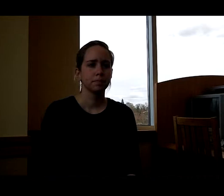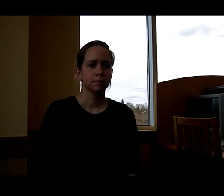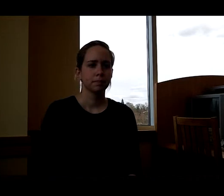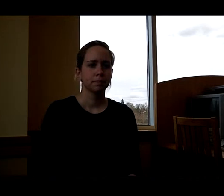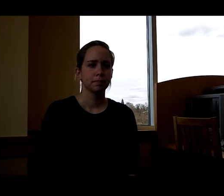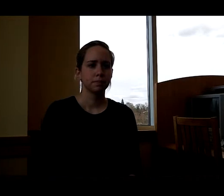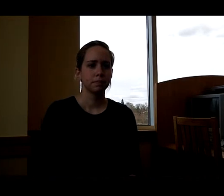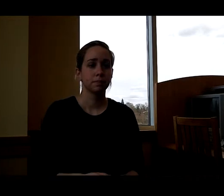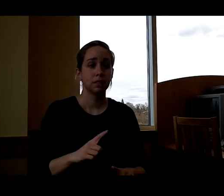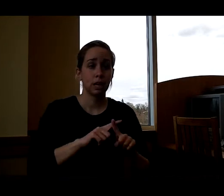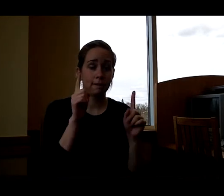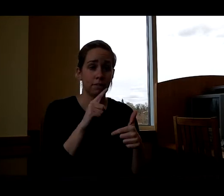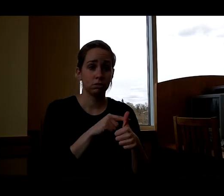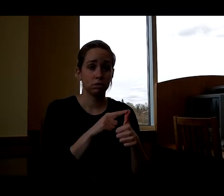Difference between absolute and relative humidity.